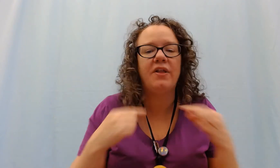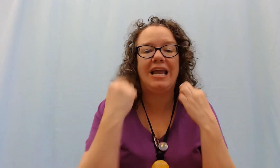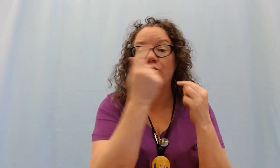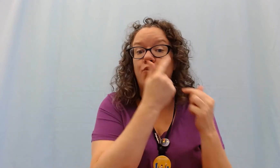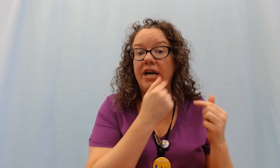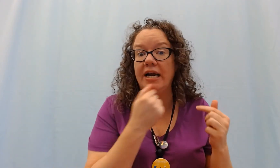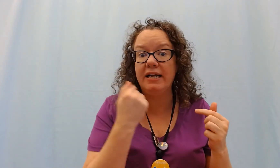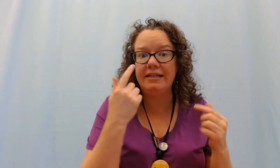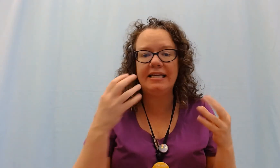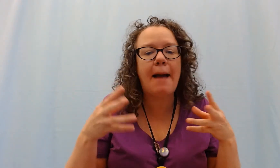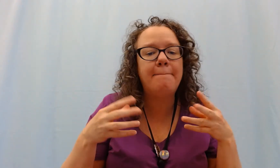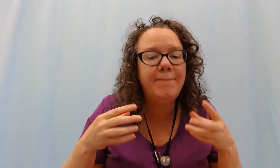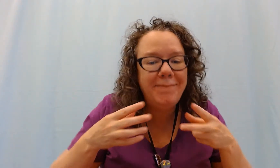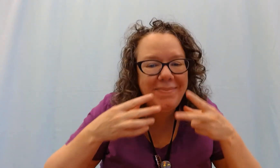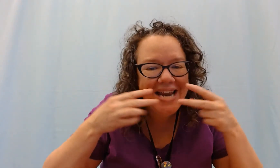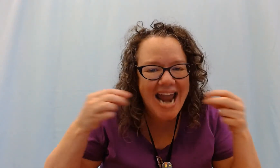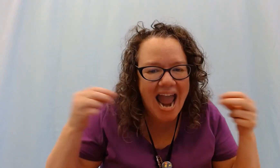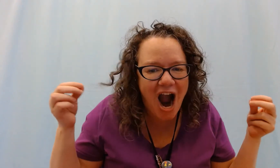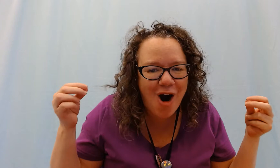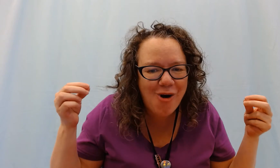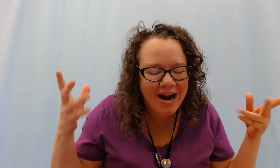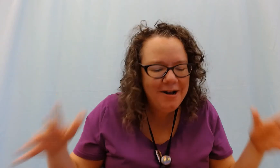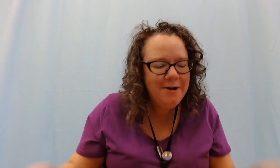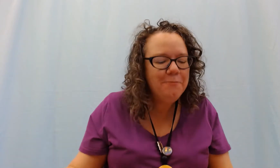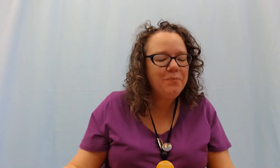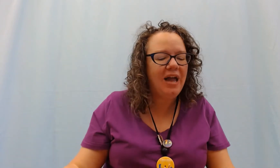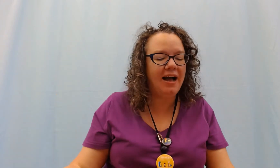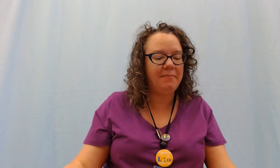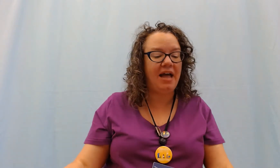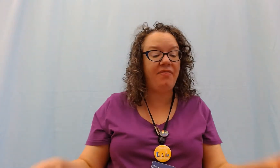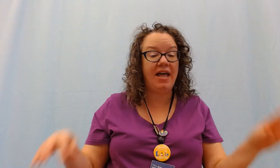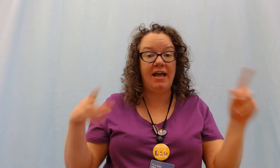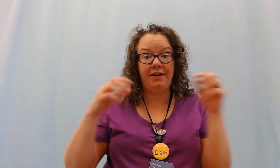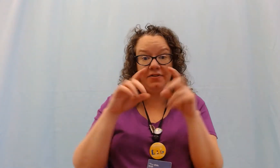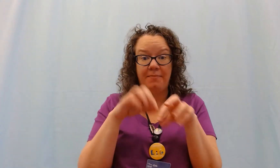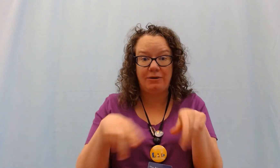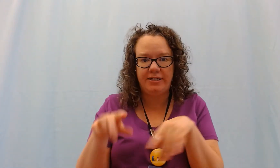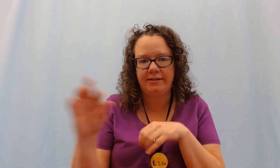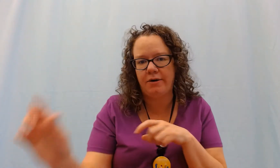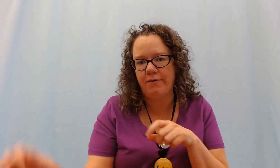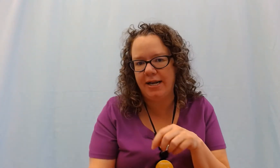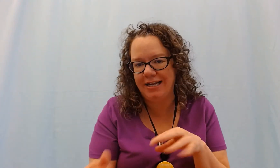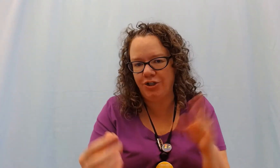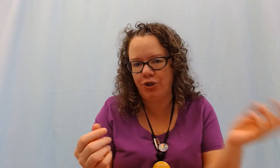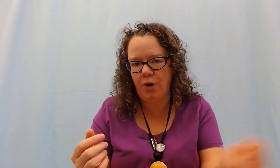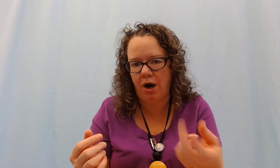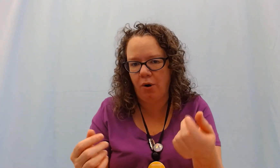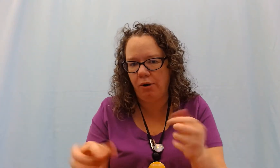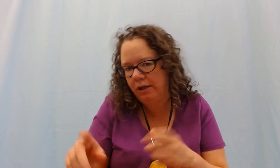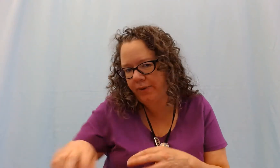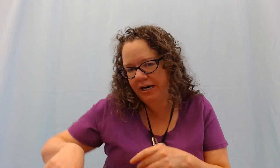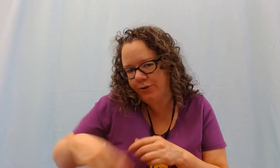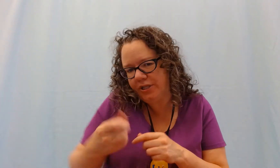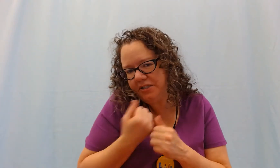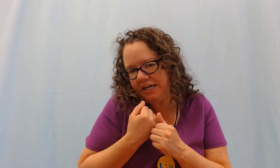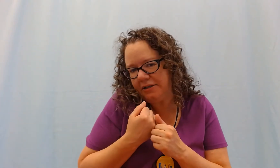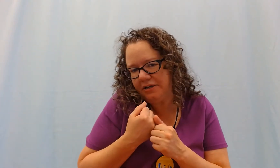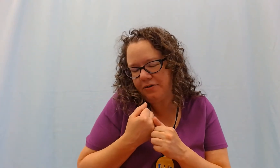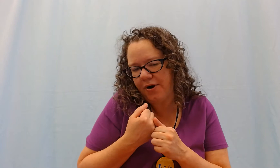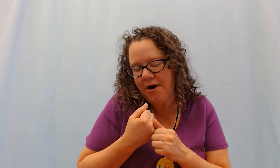can really see that meow. And then the mouse is gonna run into a hole, and we're gonna do a little tickle under their